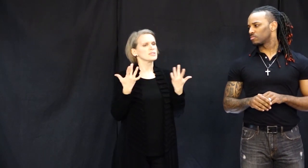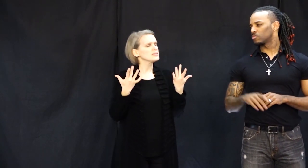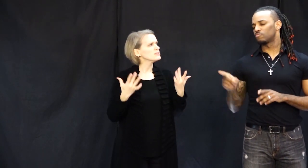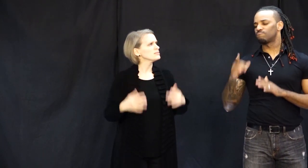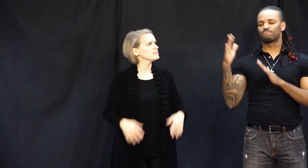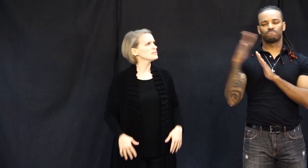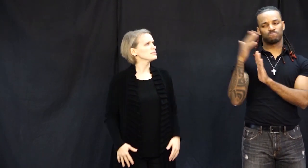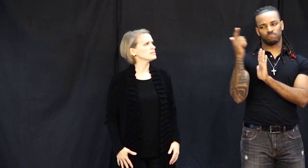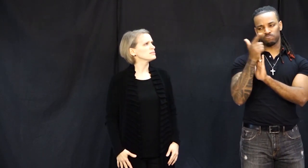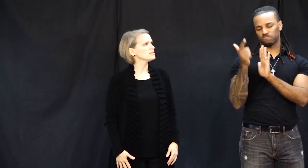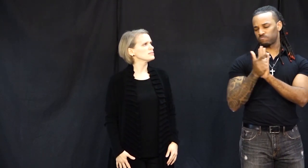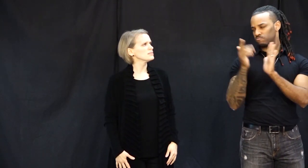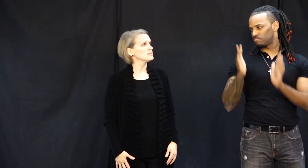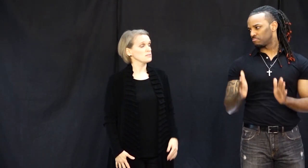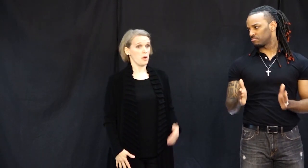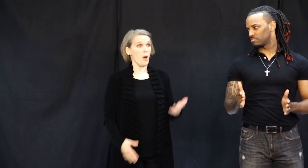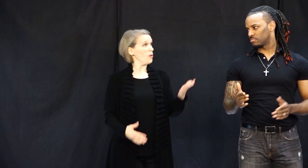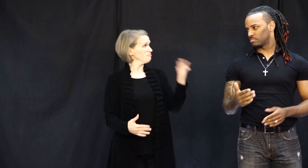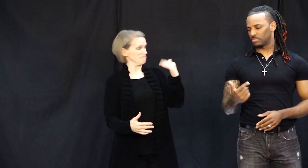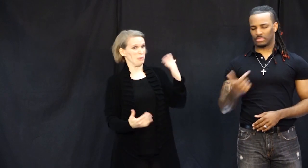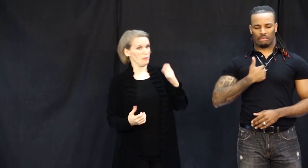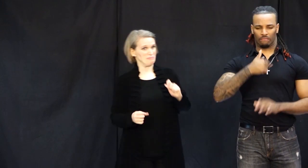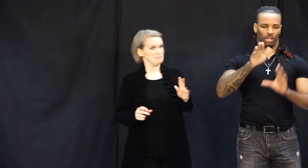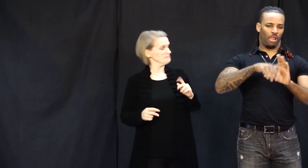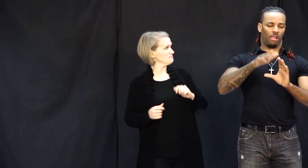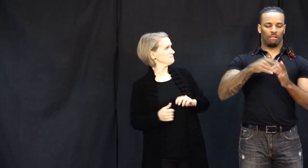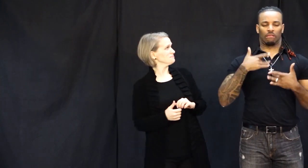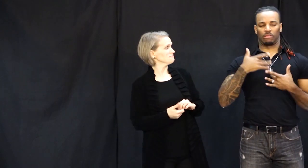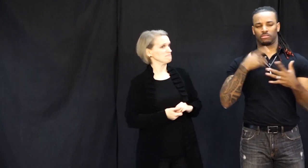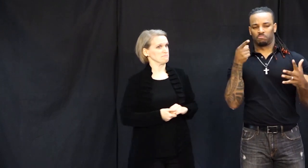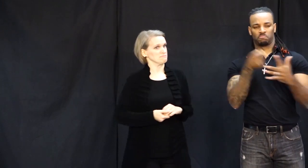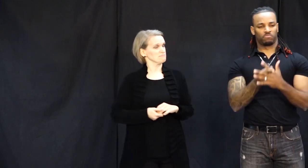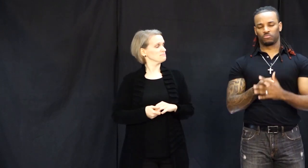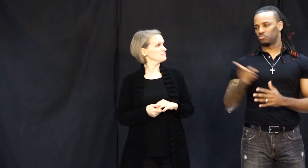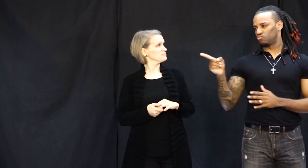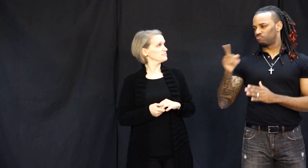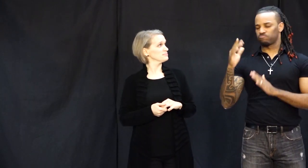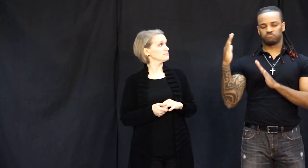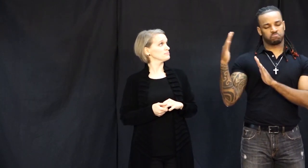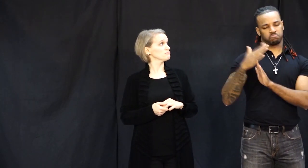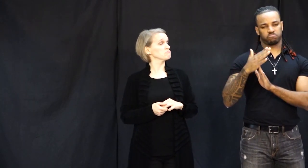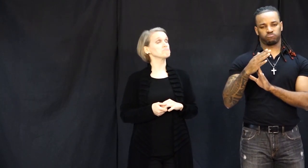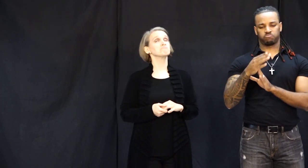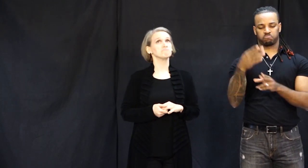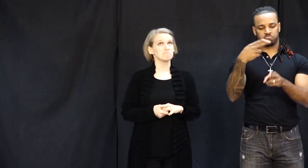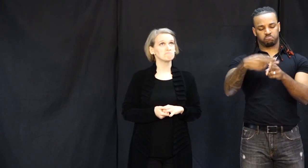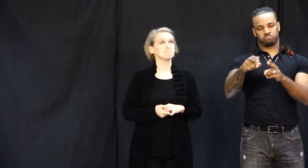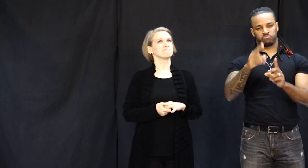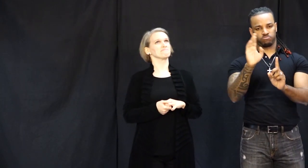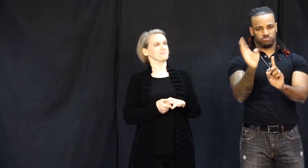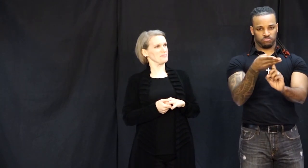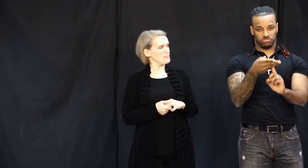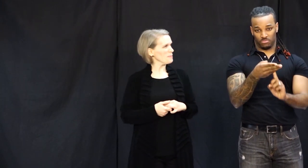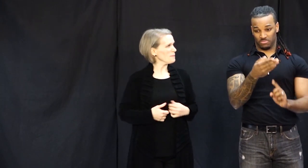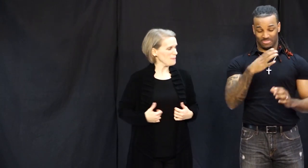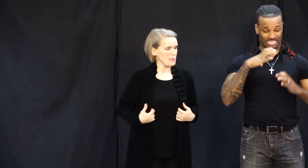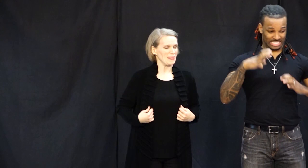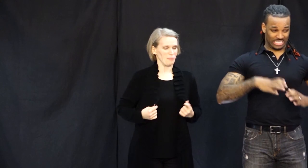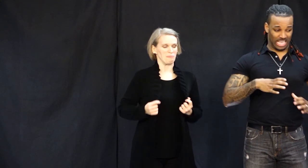a better lawyer than me. Okay. I know I talk too much. I'm abrasive. You're incredible in court. You're succinct, persuasive. My client needs a